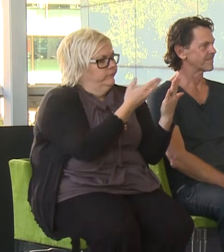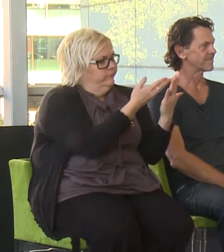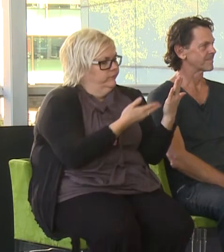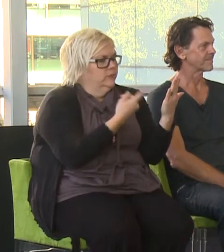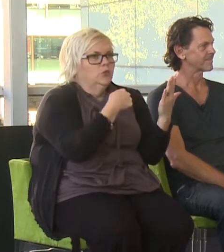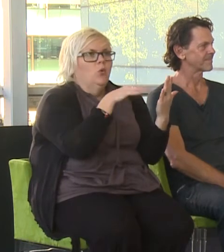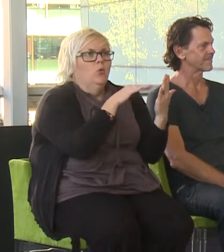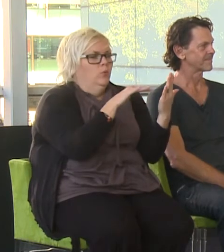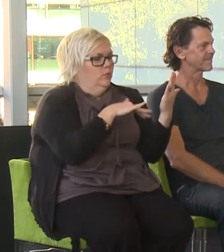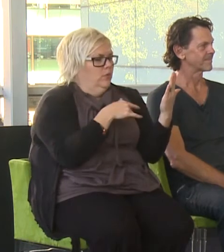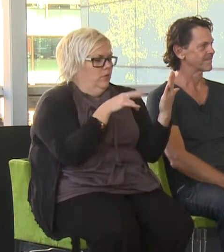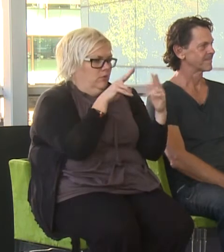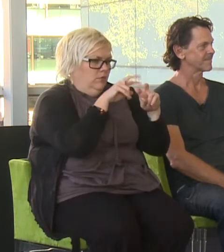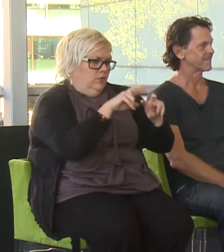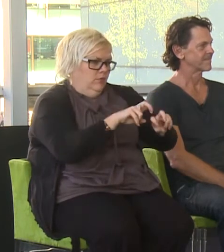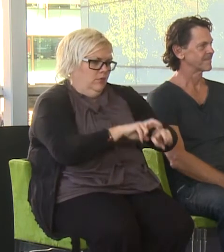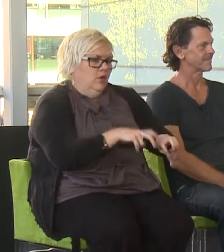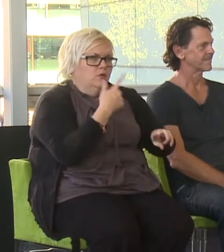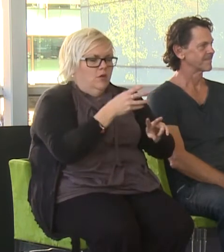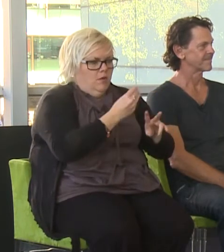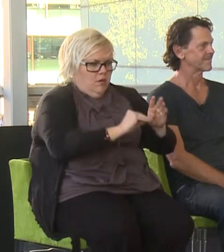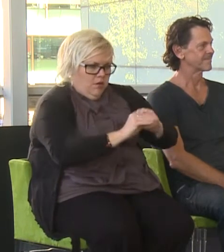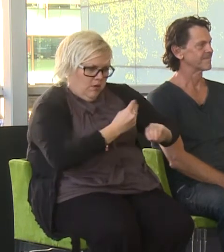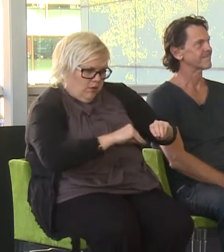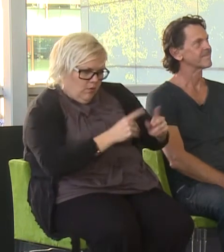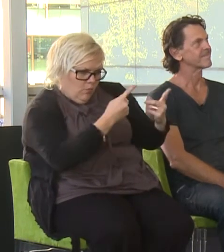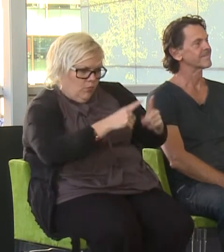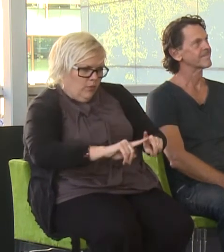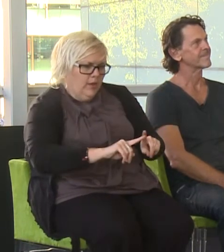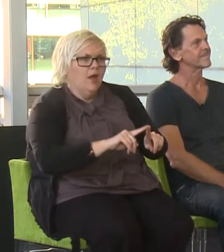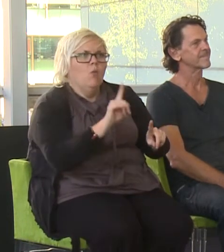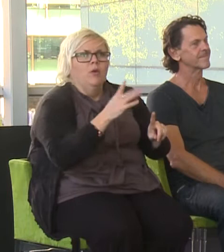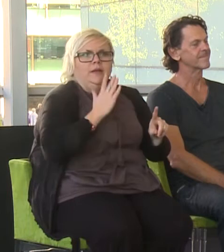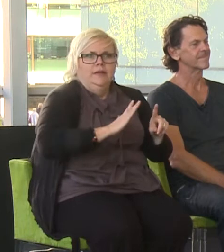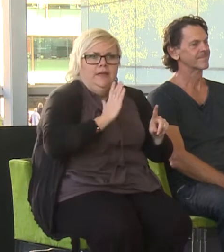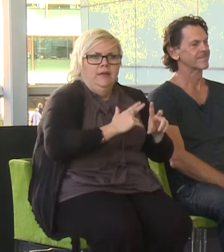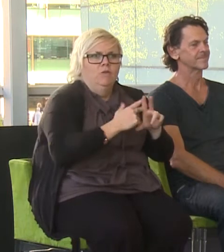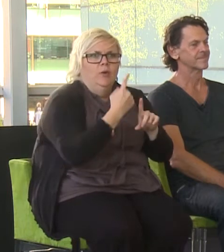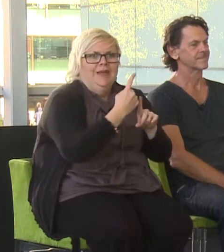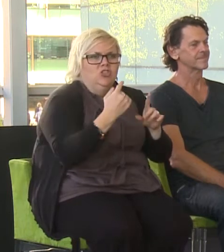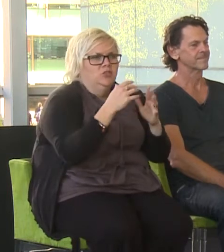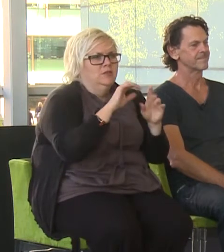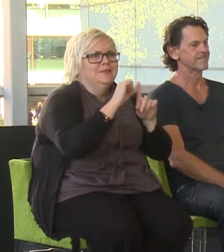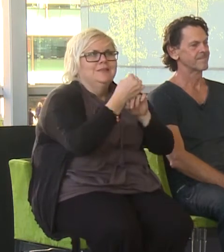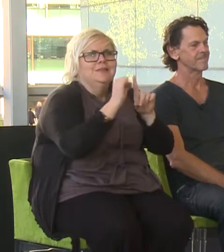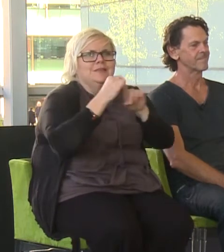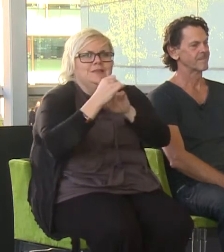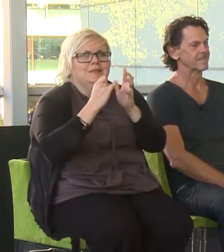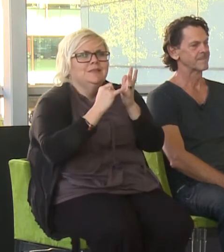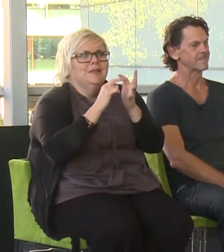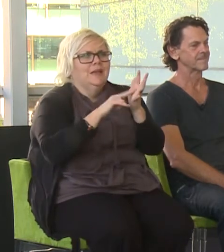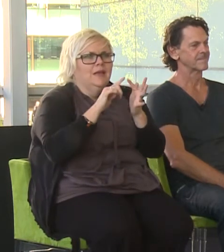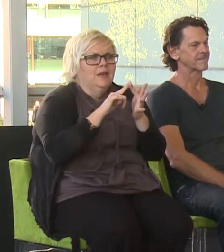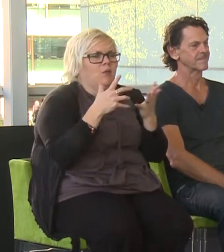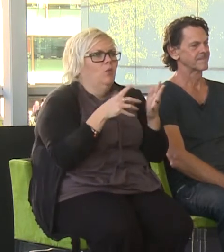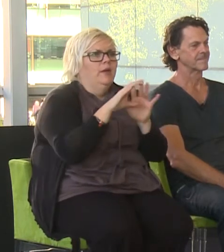within those few lines and try to flesh out an understanding of all the weaponry requirements for each scene, its characters, its settings,